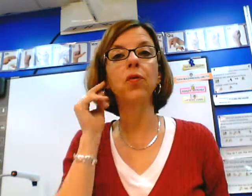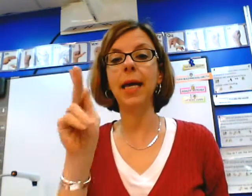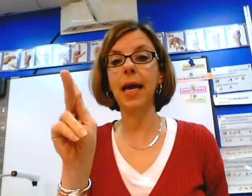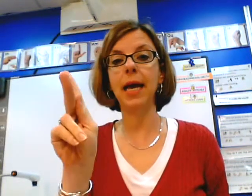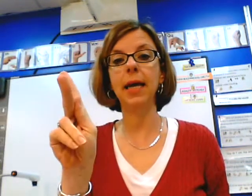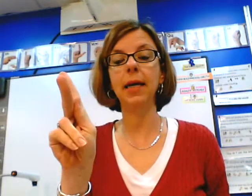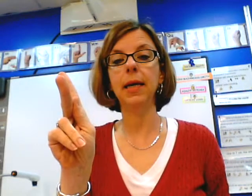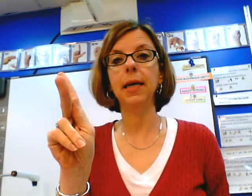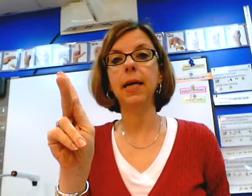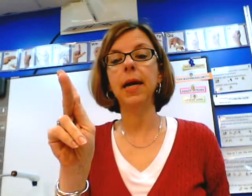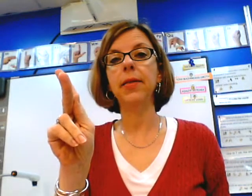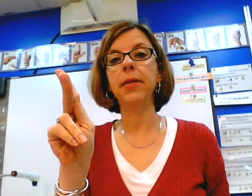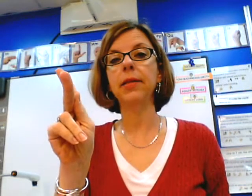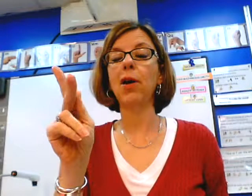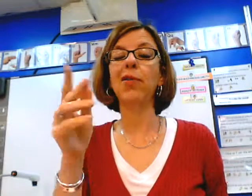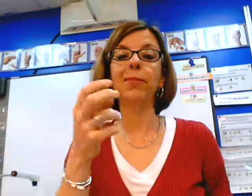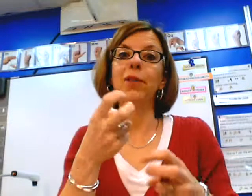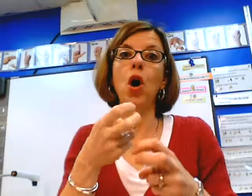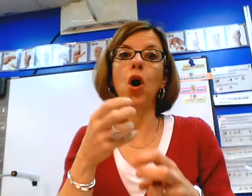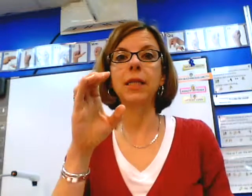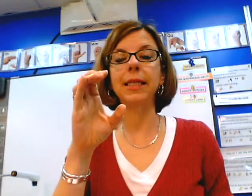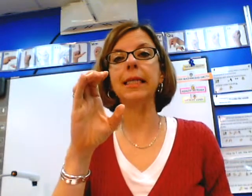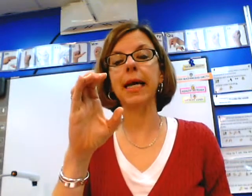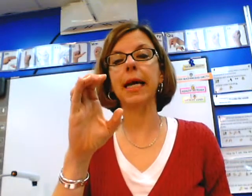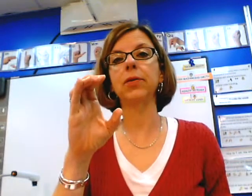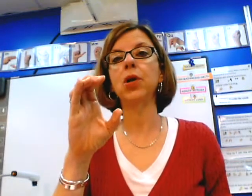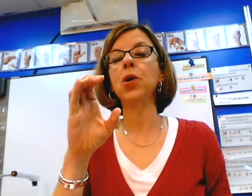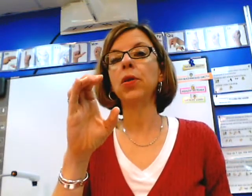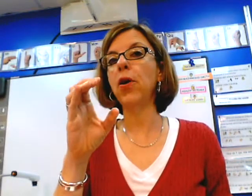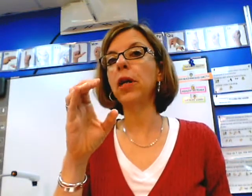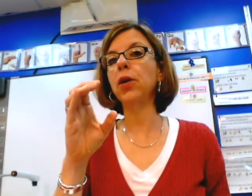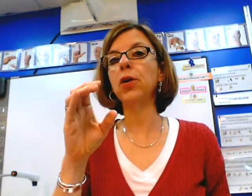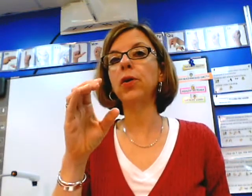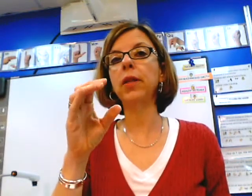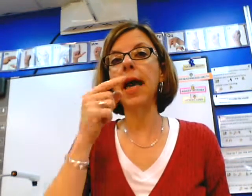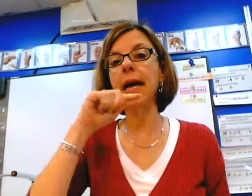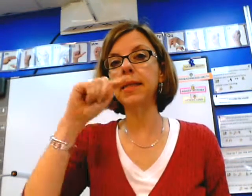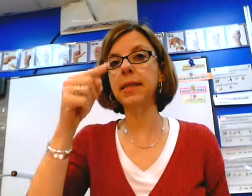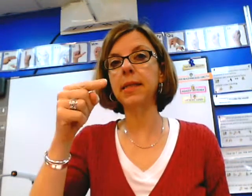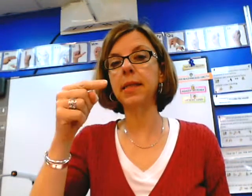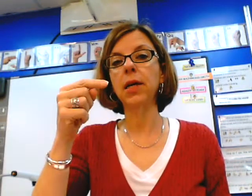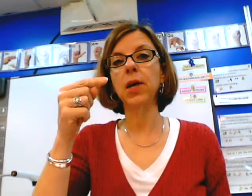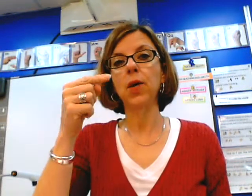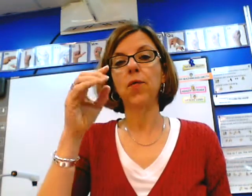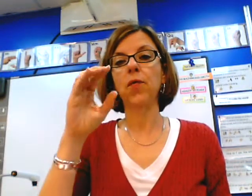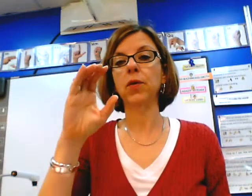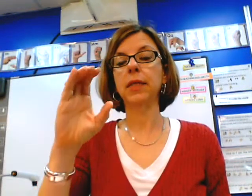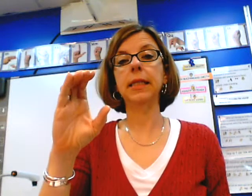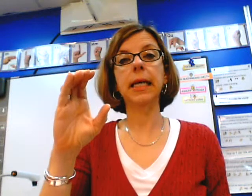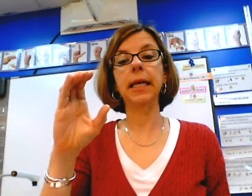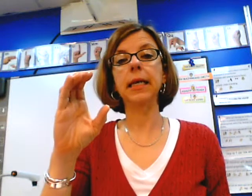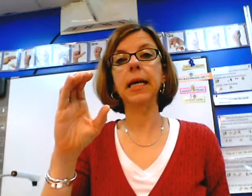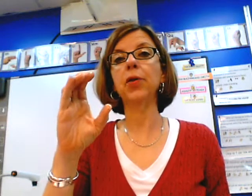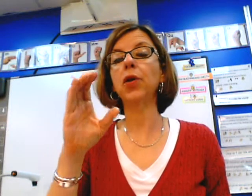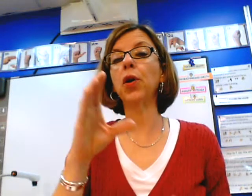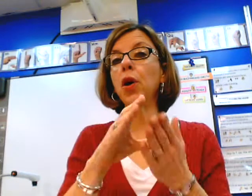the sound for K, and then it's called the hard C sound. We've already learned the S for C.